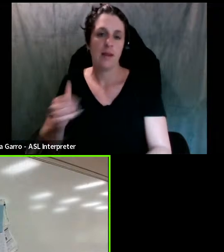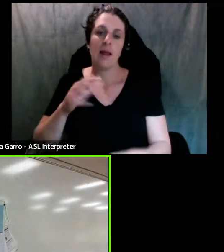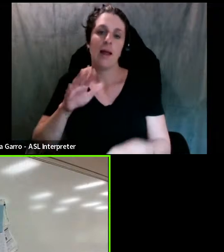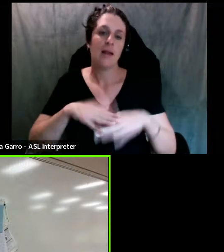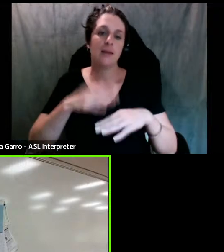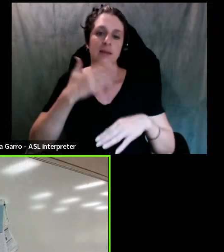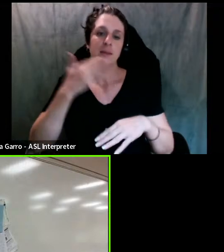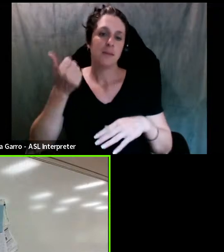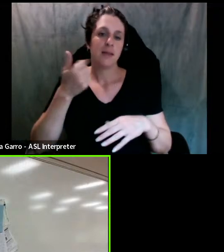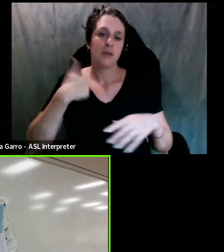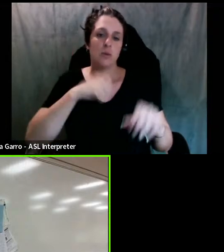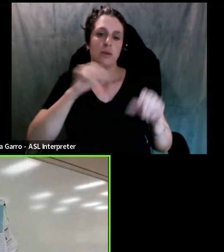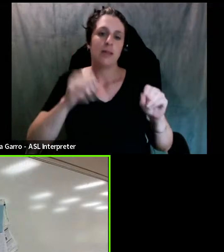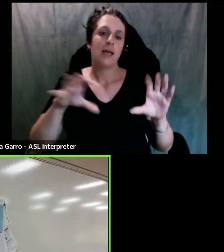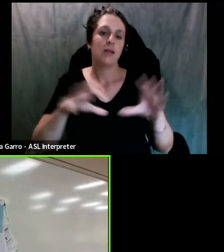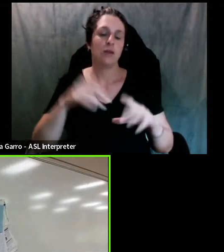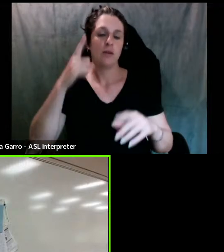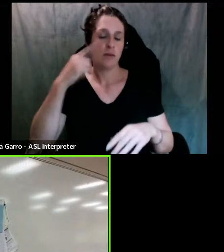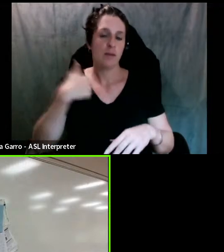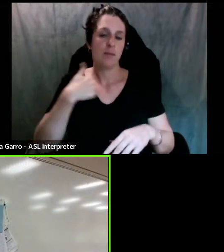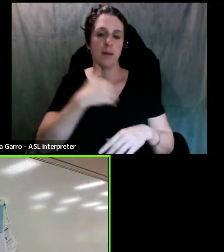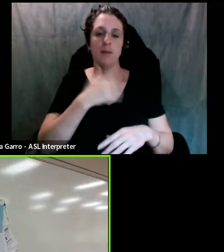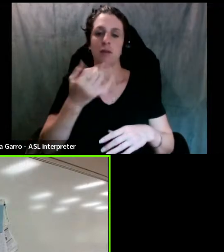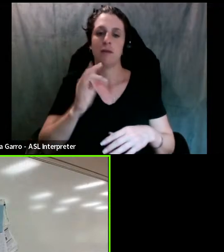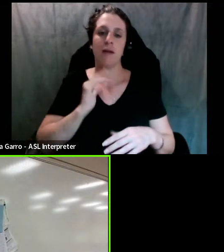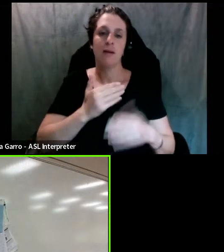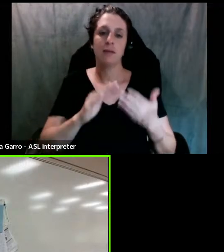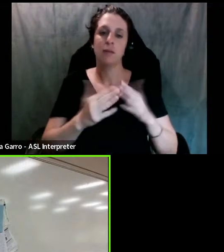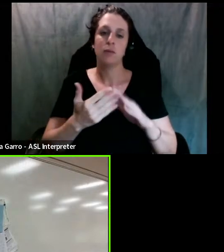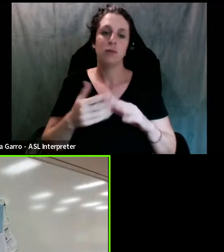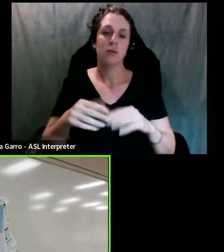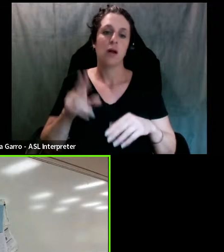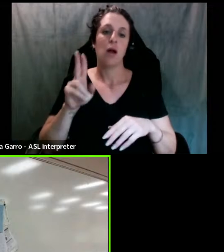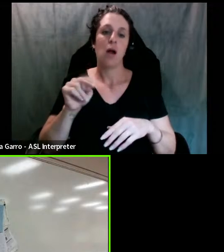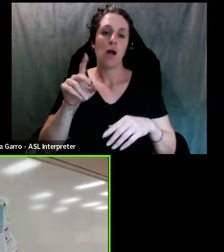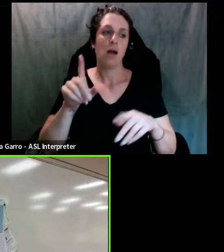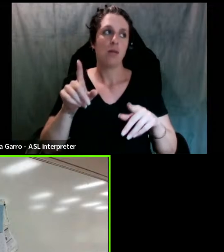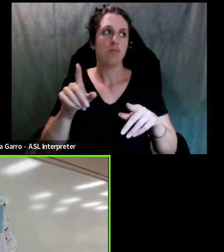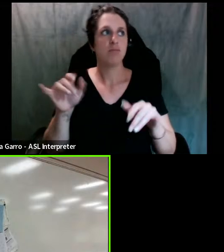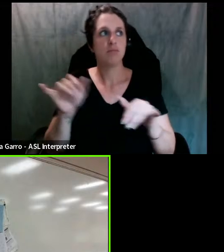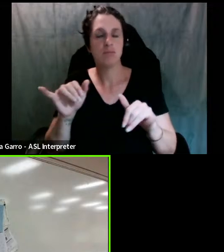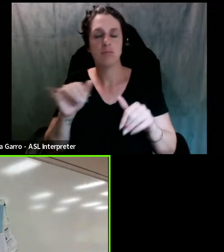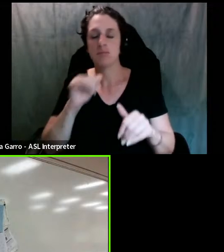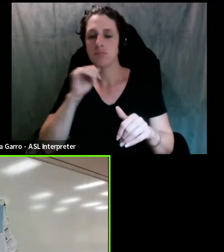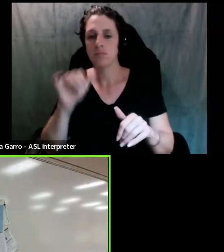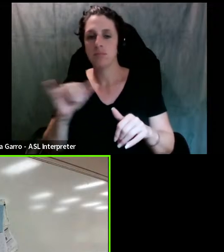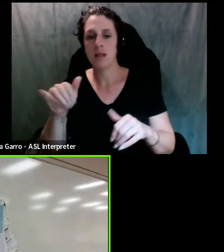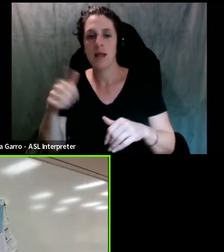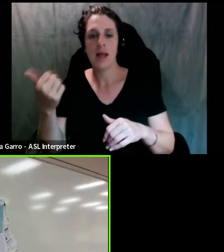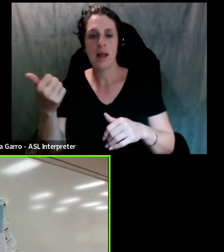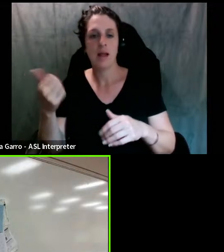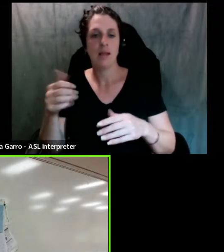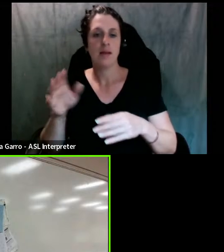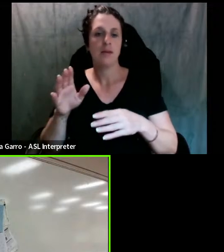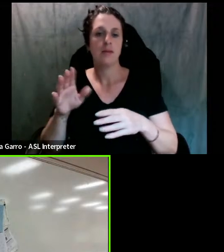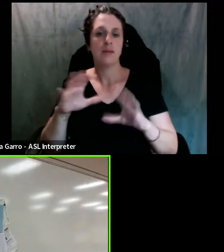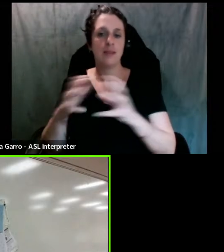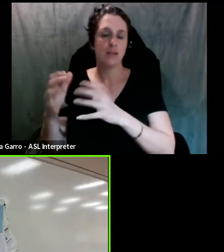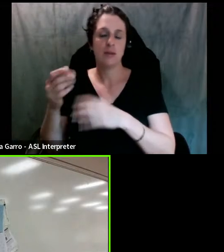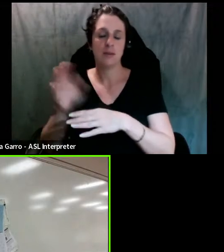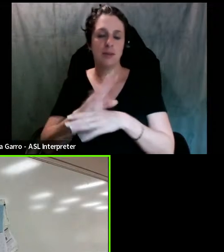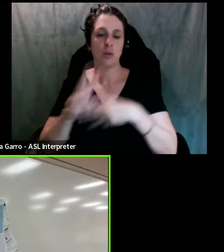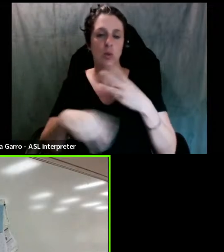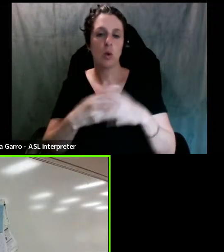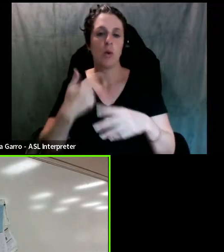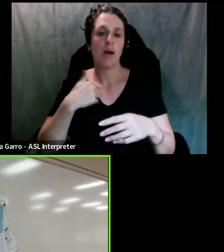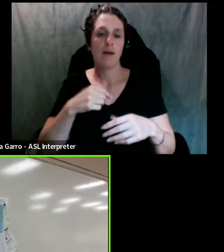for the members of our community. Unlike many other sectors in the business world, we have a constant influx